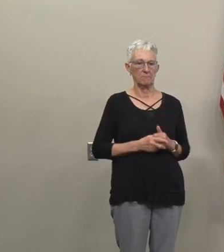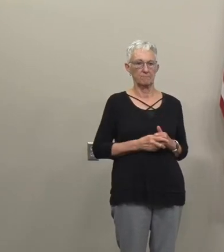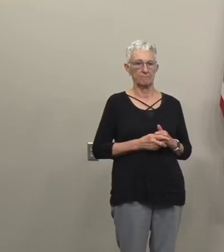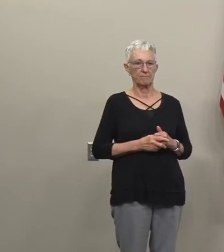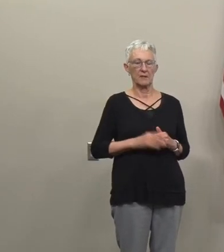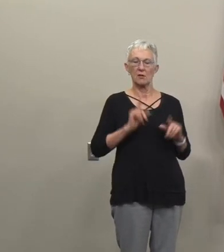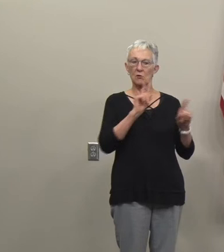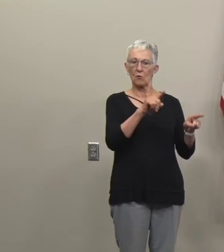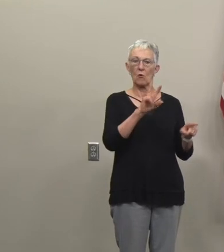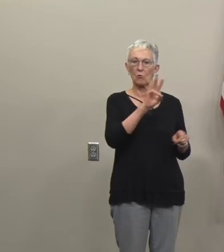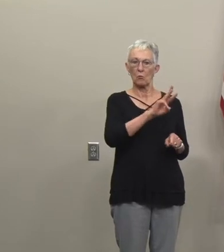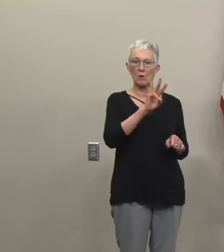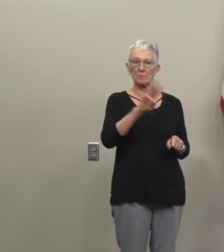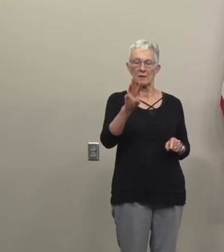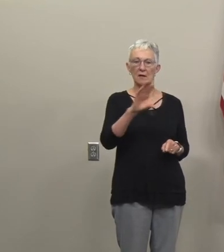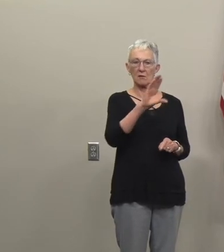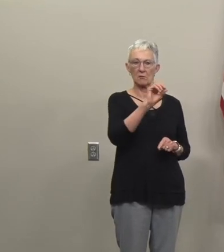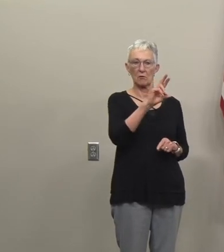website,